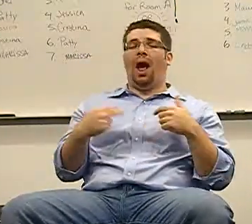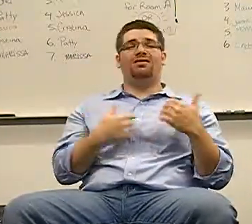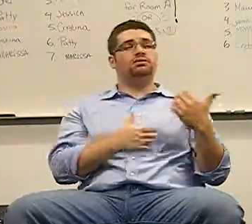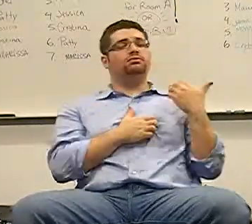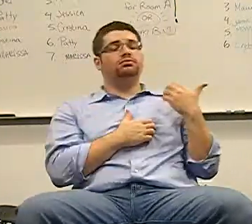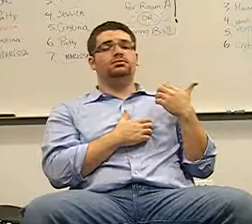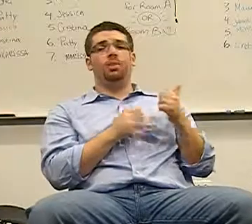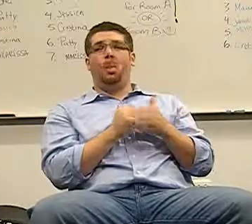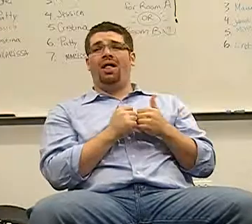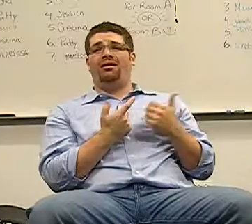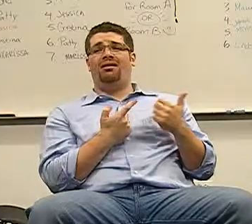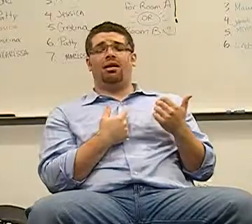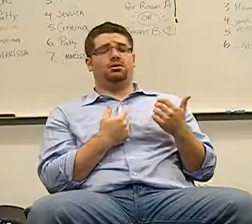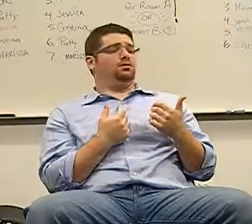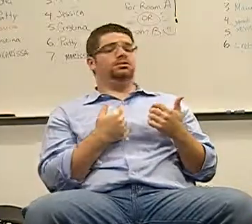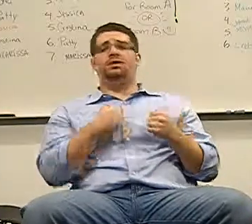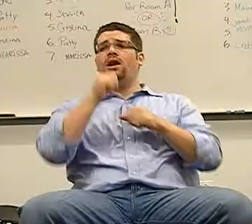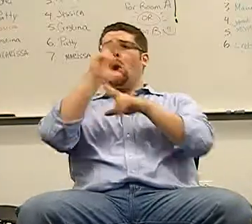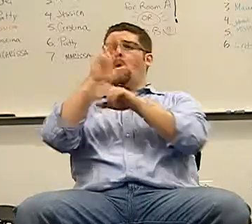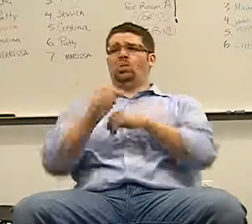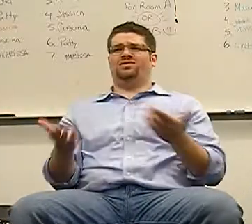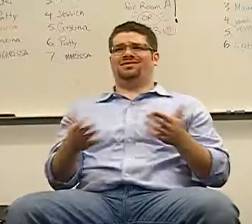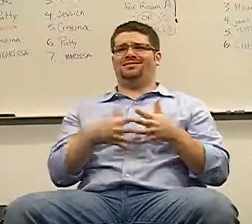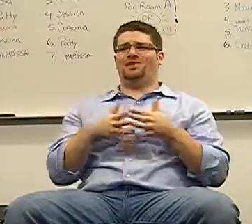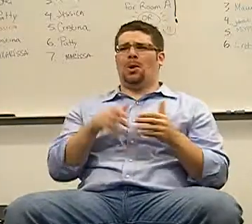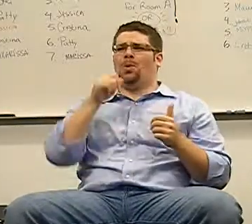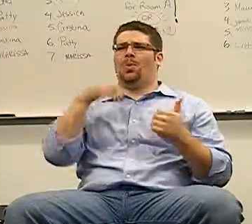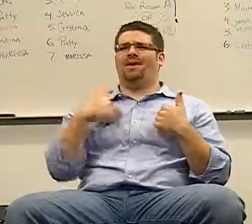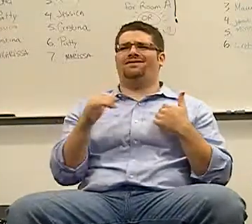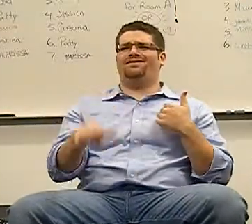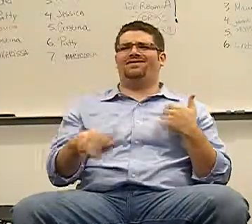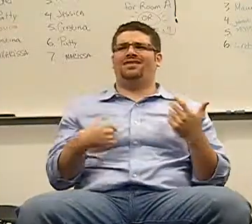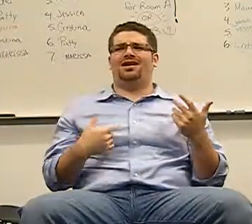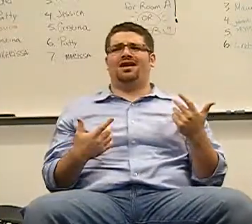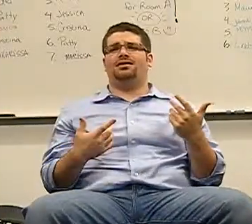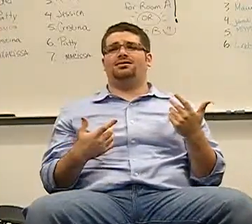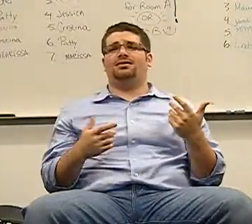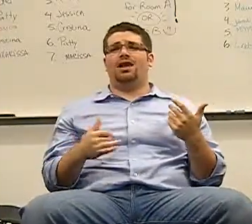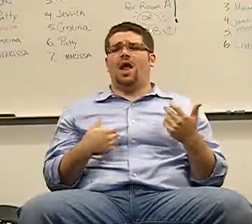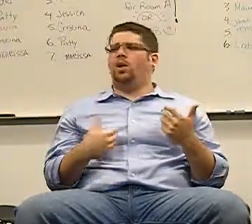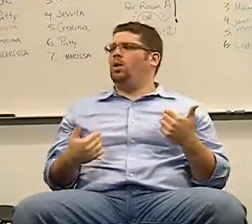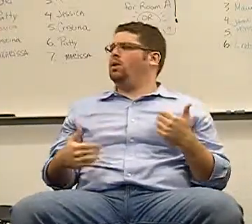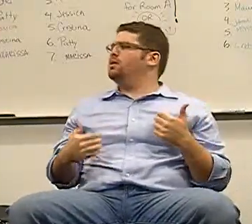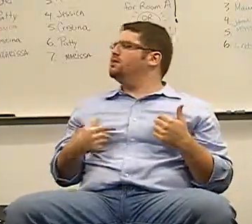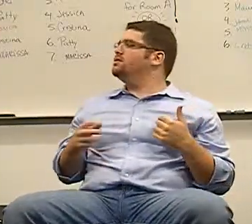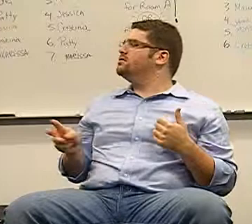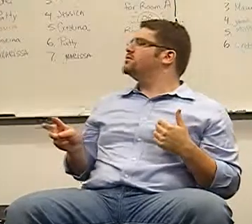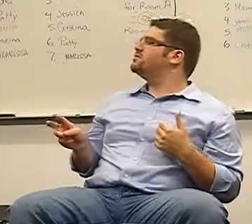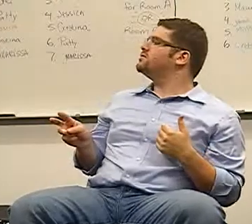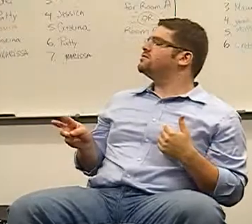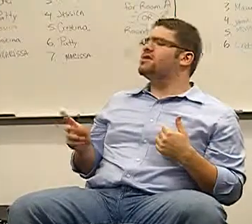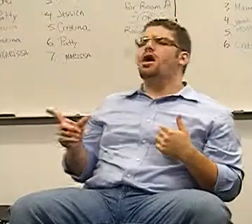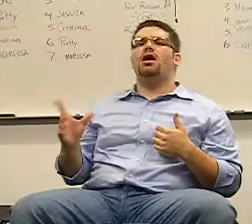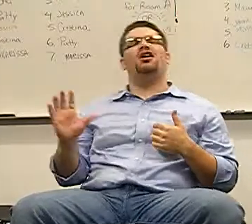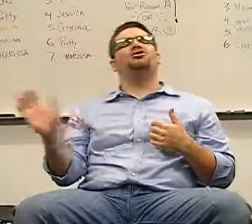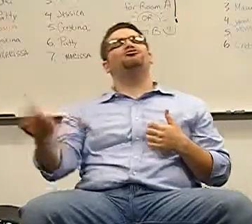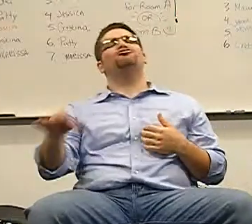which obviously made us all nervous. We're thinking, why do these people have guns? In America, we didn't see anything like that.